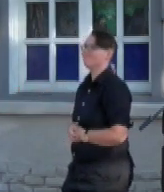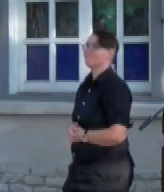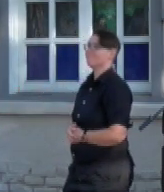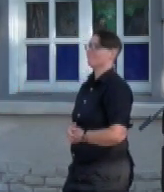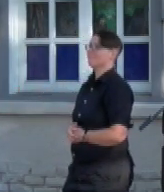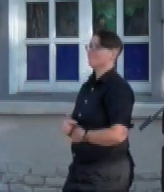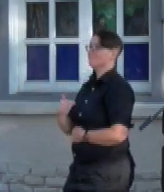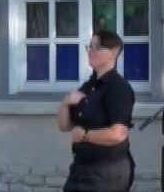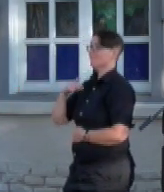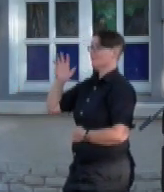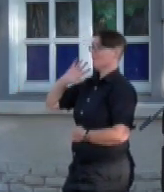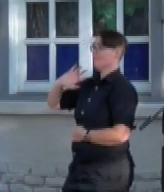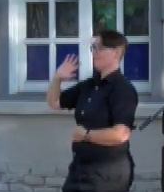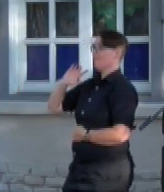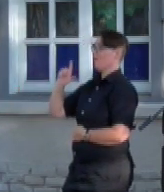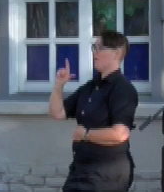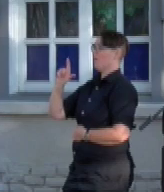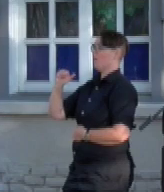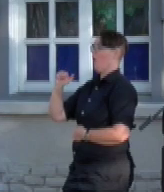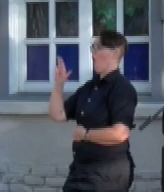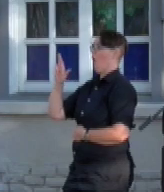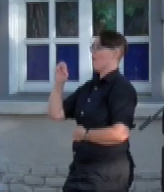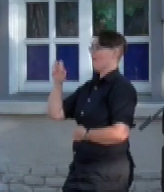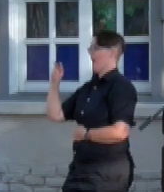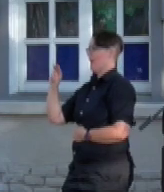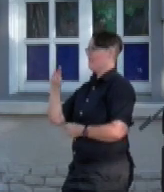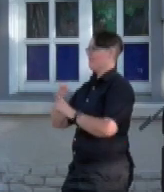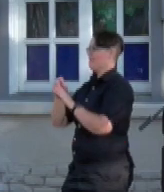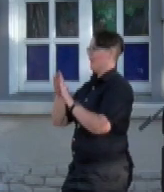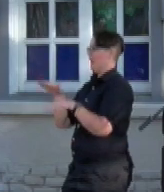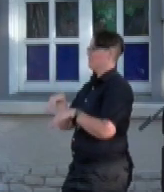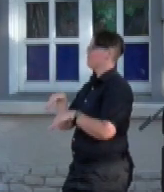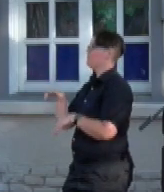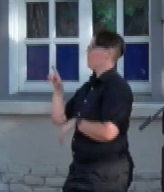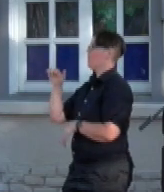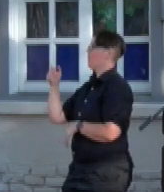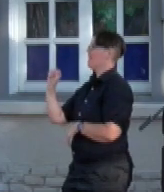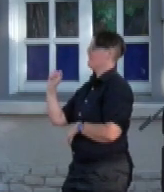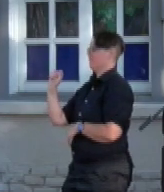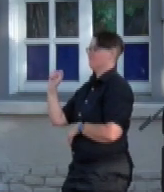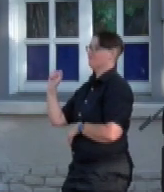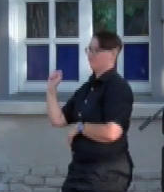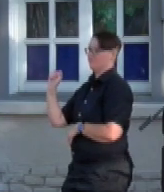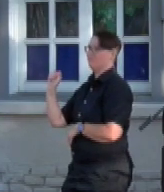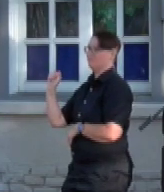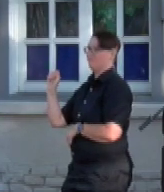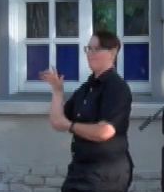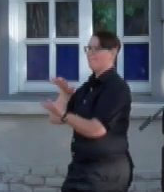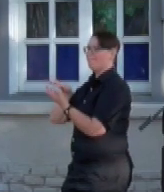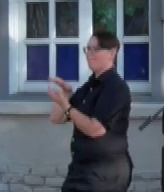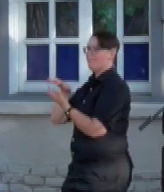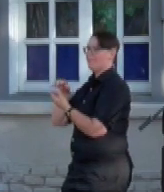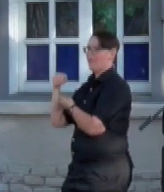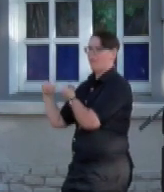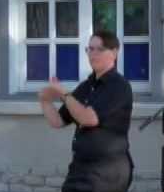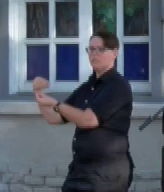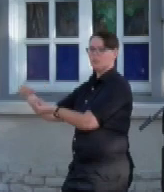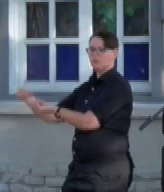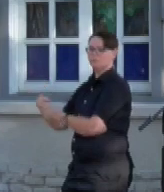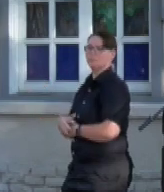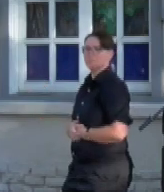I'm a former Lorraine from the House of Lorraine, an all-American house, mixed heritage.